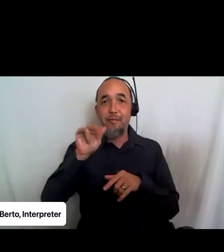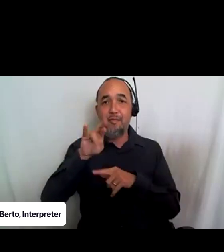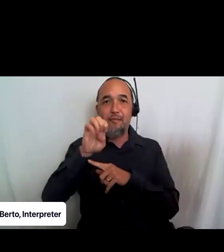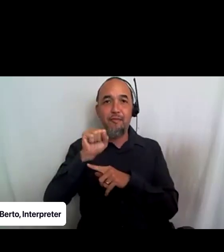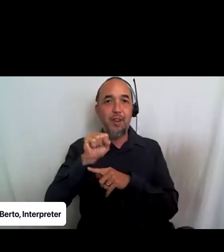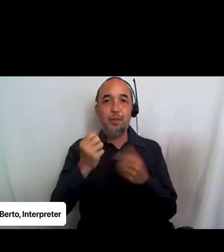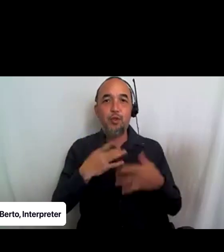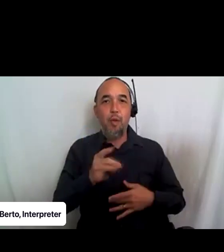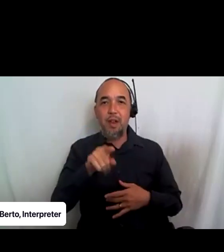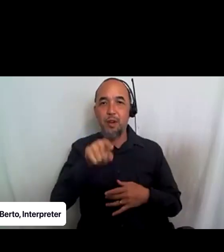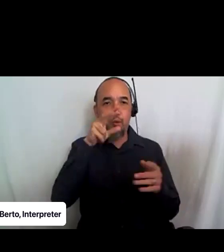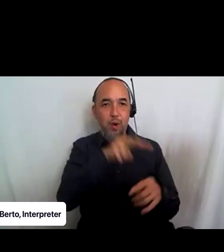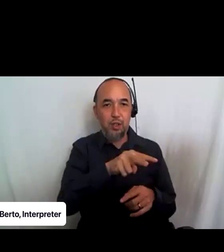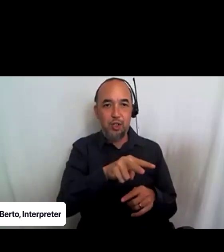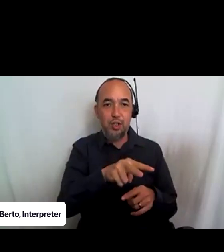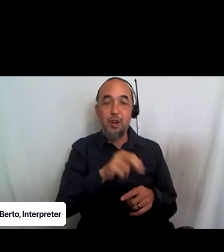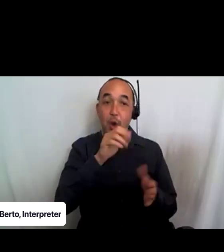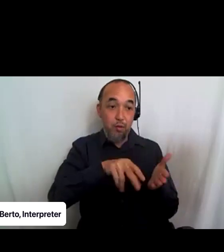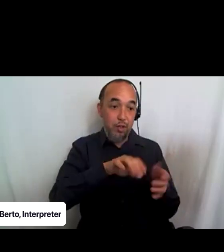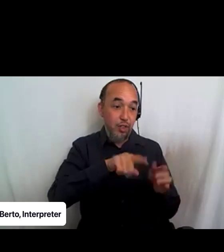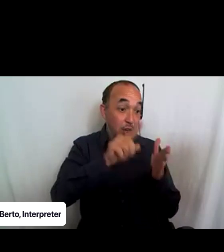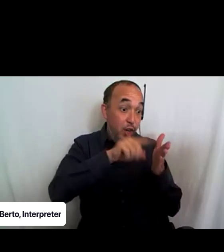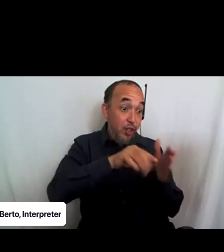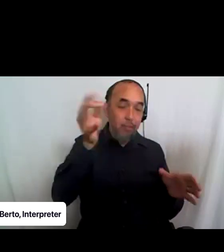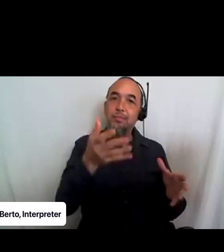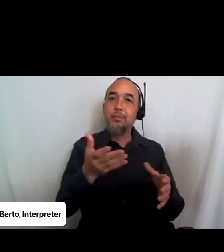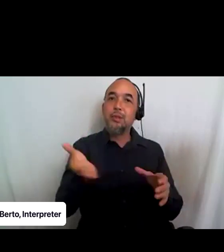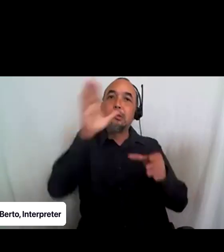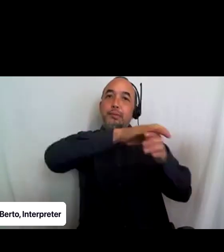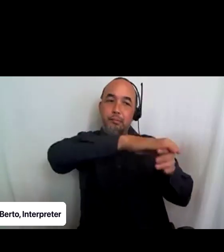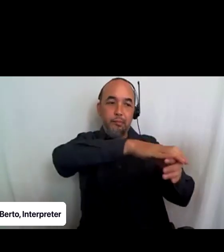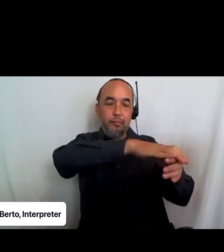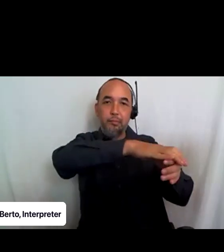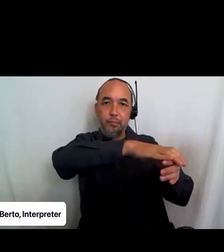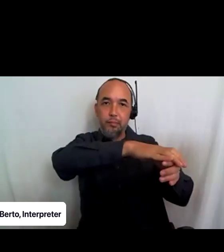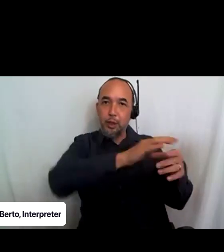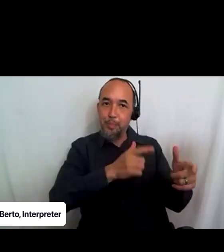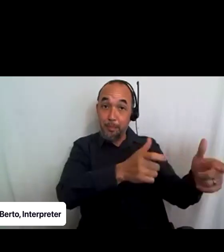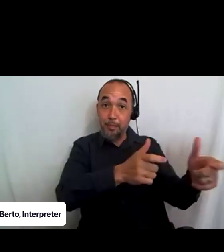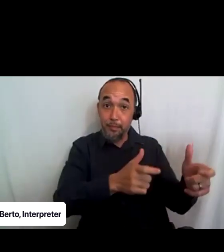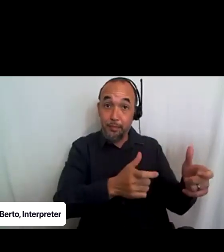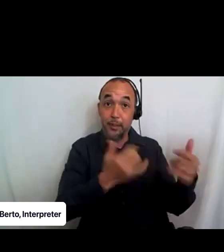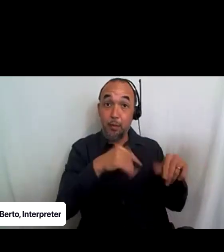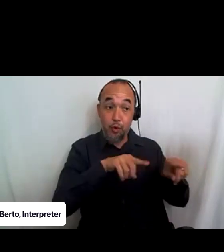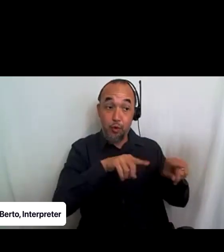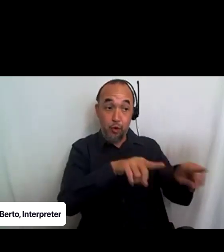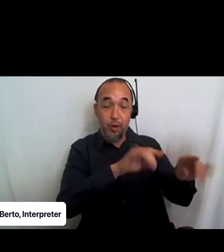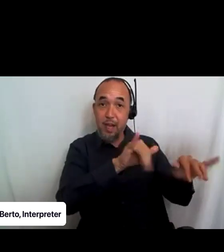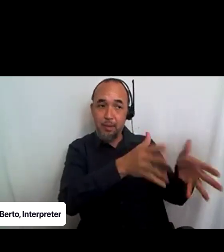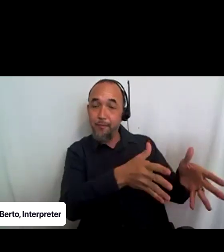And don't keep checking it. Put on the lid. It'll boil faster. While it's boiling, we'll get started on